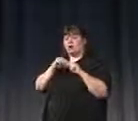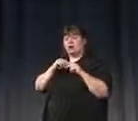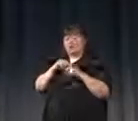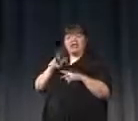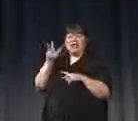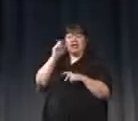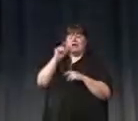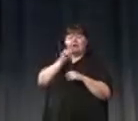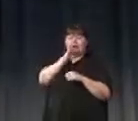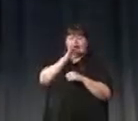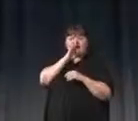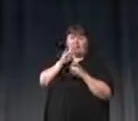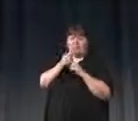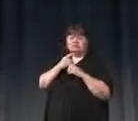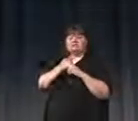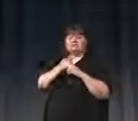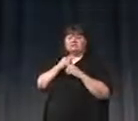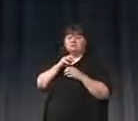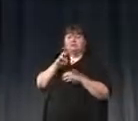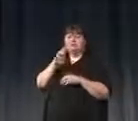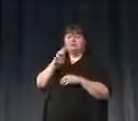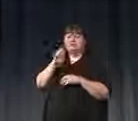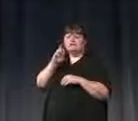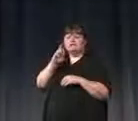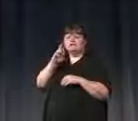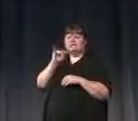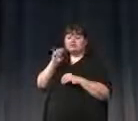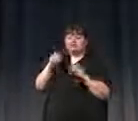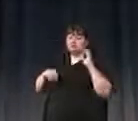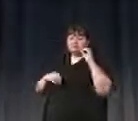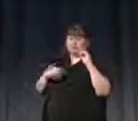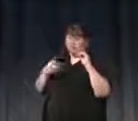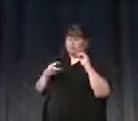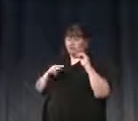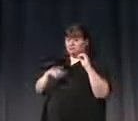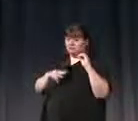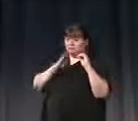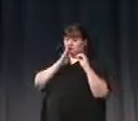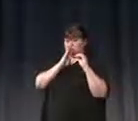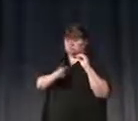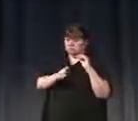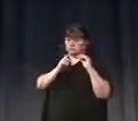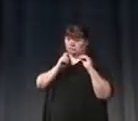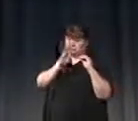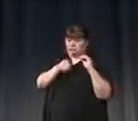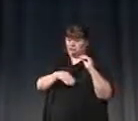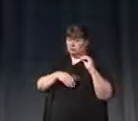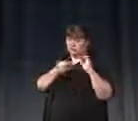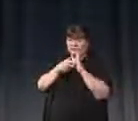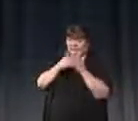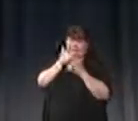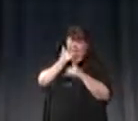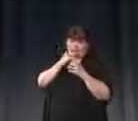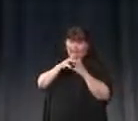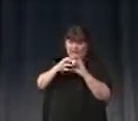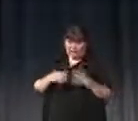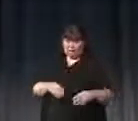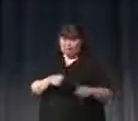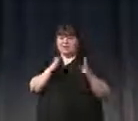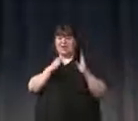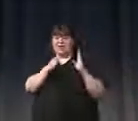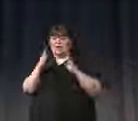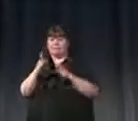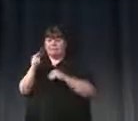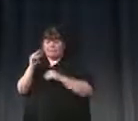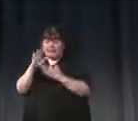make as a function of the amount of reverberation. And so 0 here means that there's no reverb. It's the dry case, and you can see that there are not very many errors. But if we just